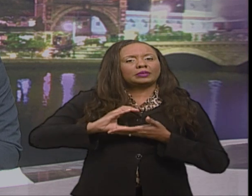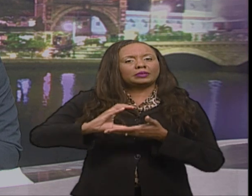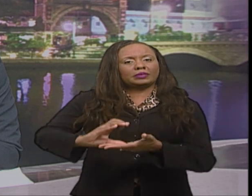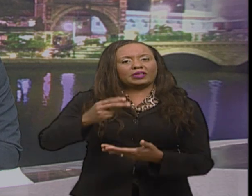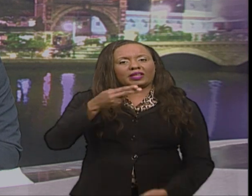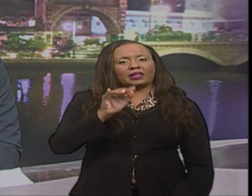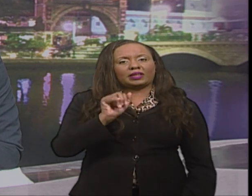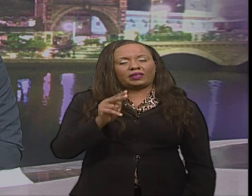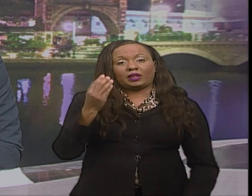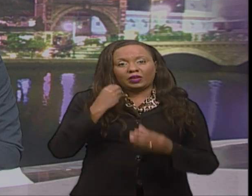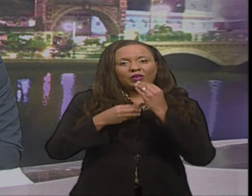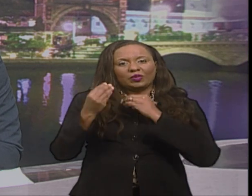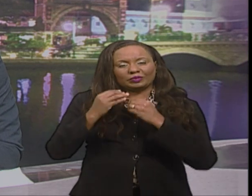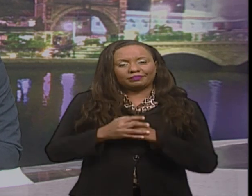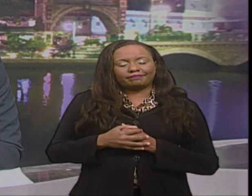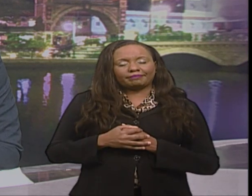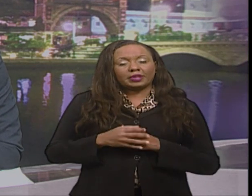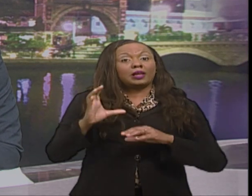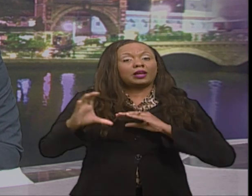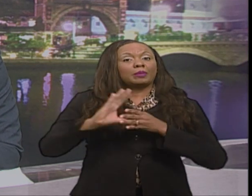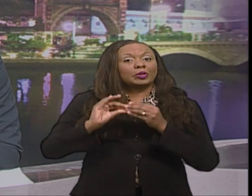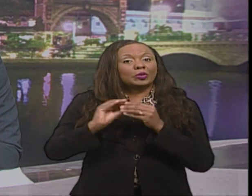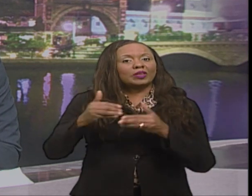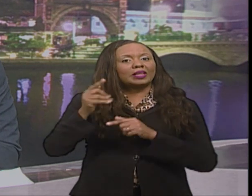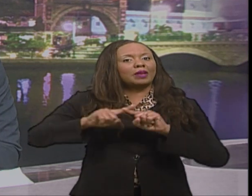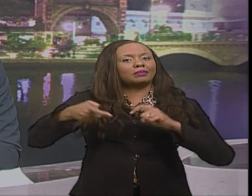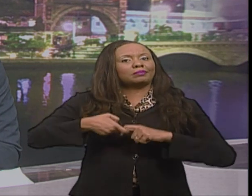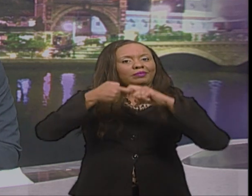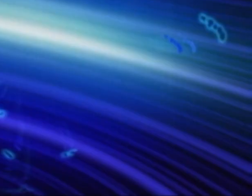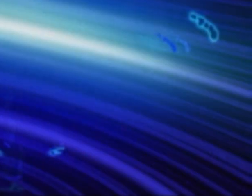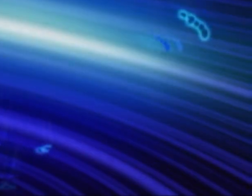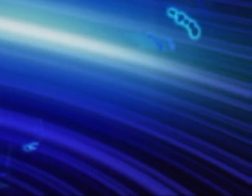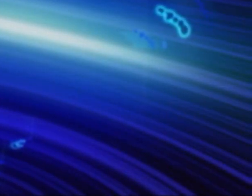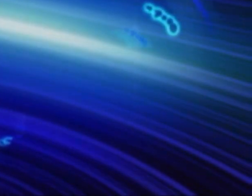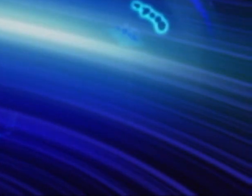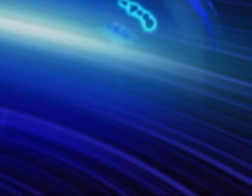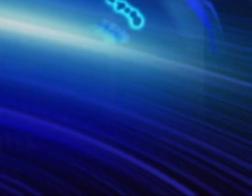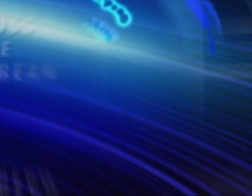HIV Food Bank. We'll take a look at stories making headlines across the region after the break.